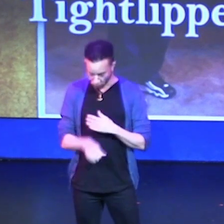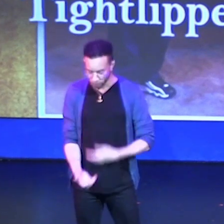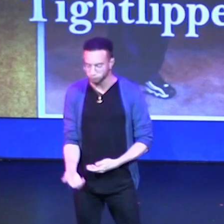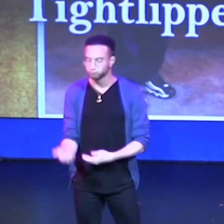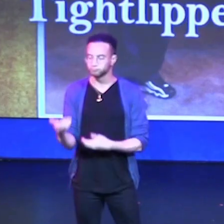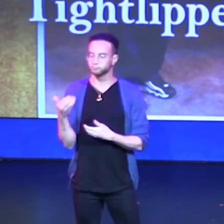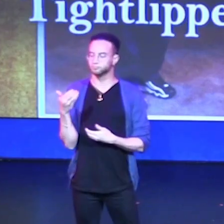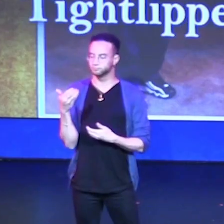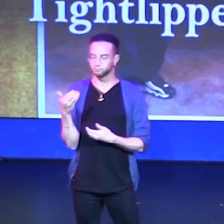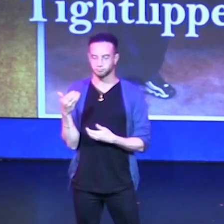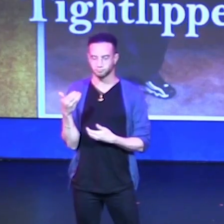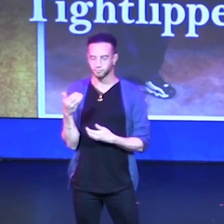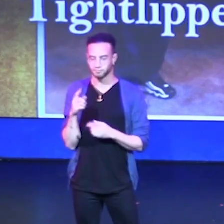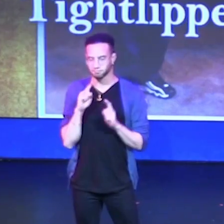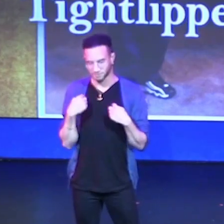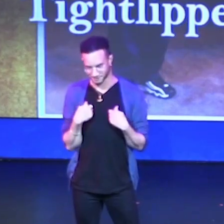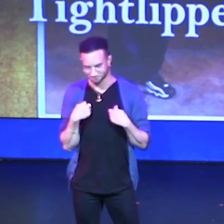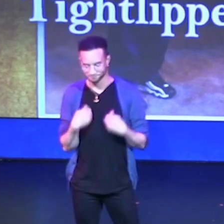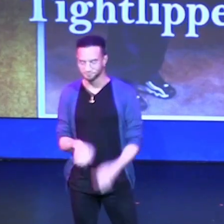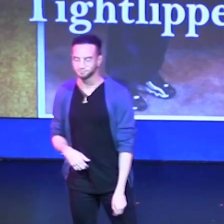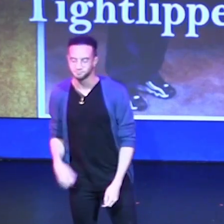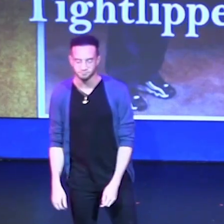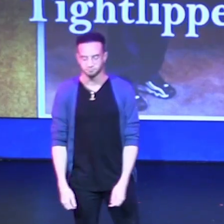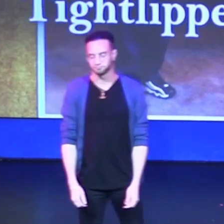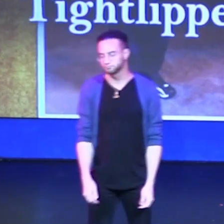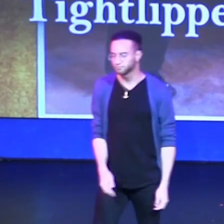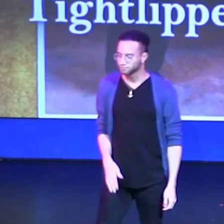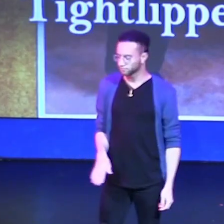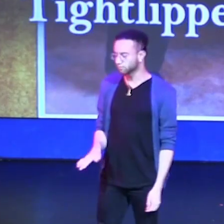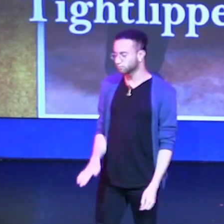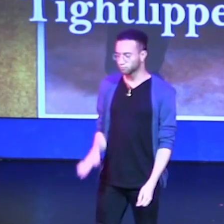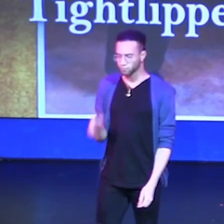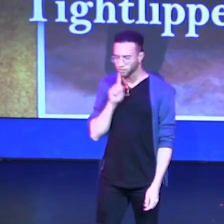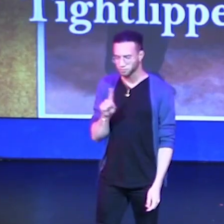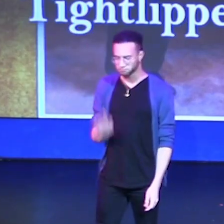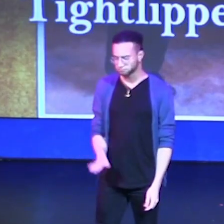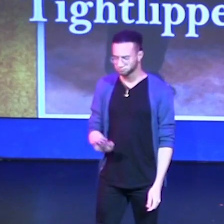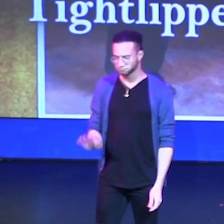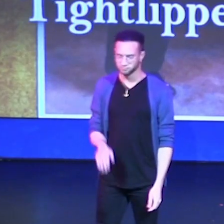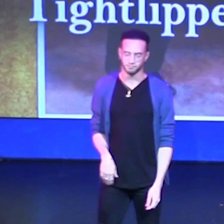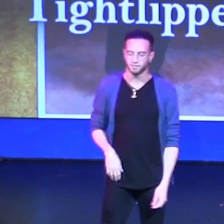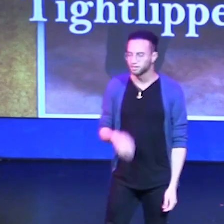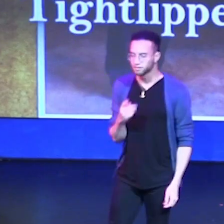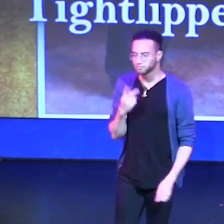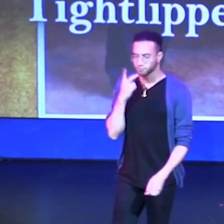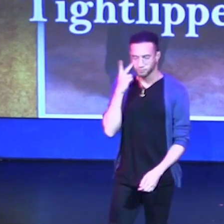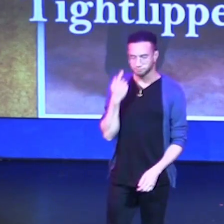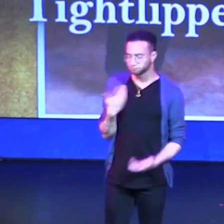She's 9 months, ready to give birth. And who comes out? Me. Fast forward, I'm about 1